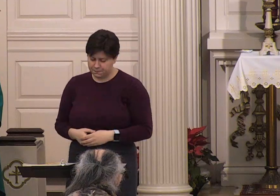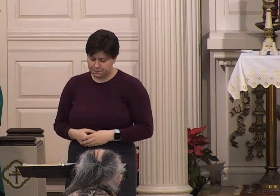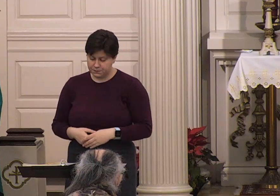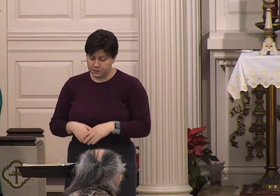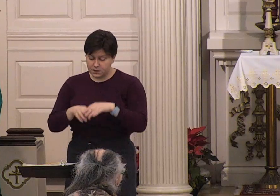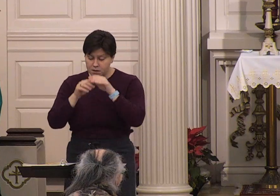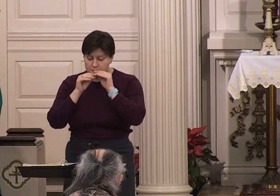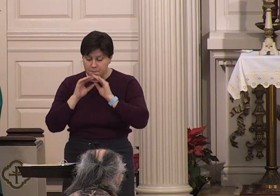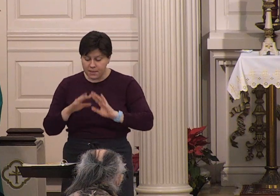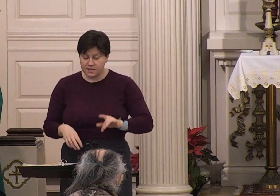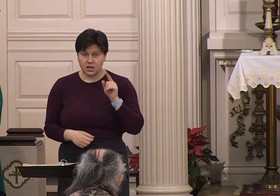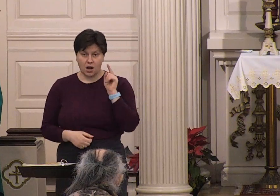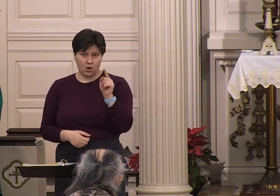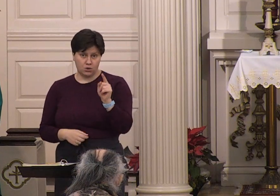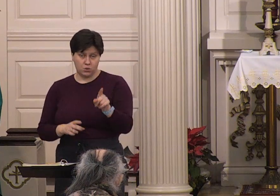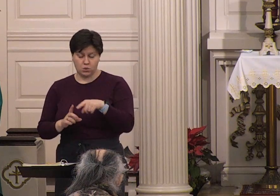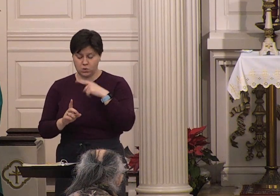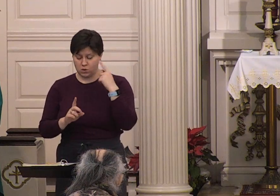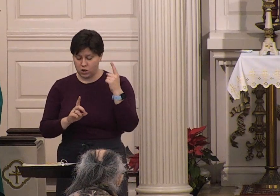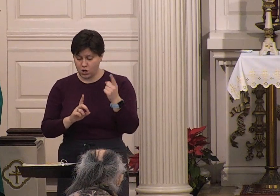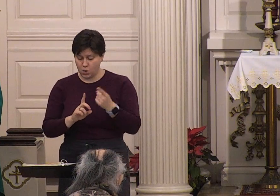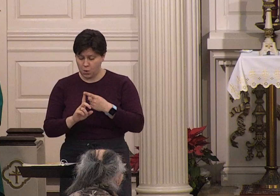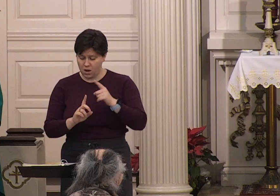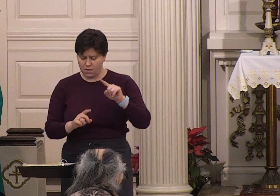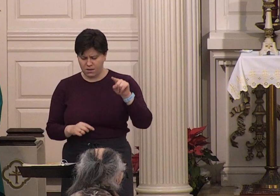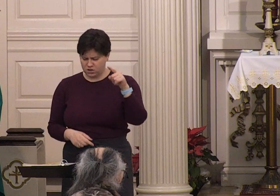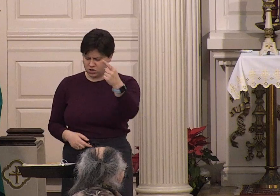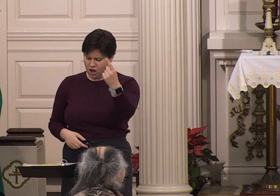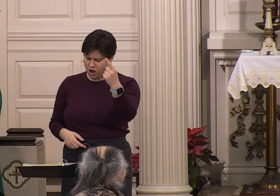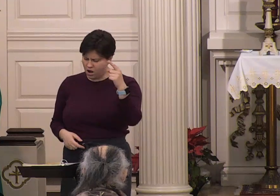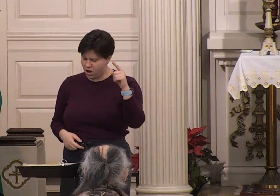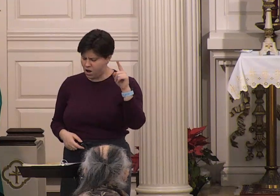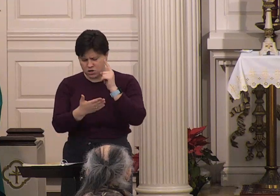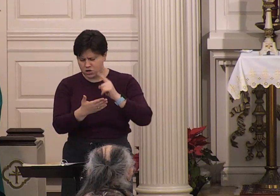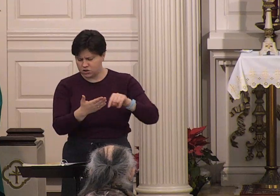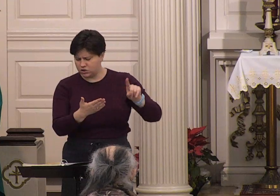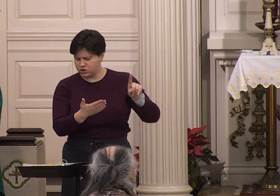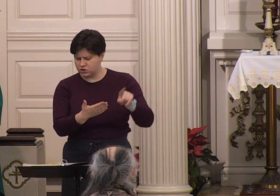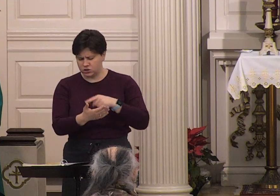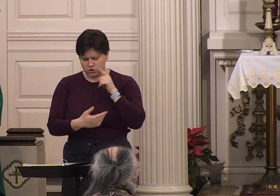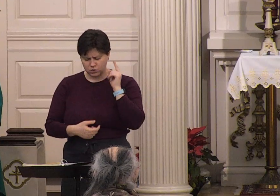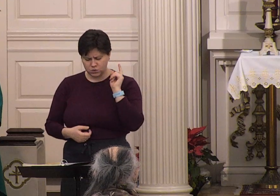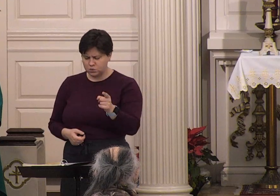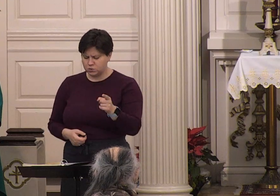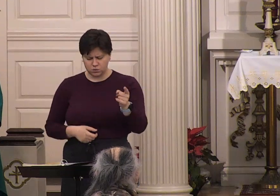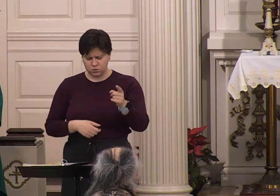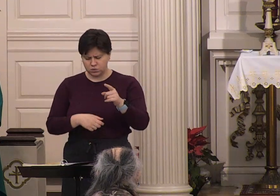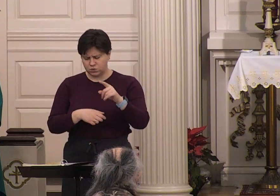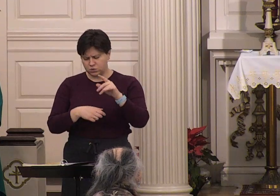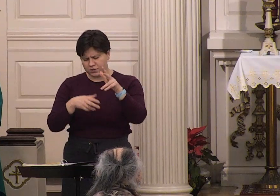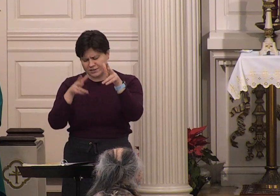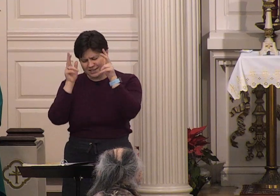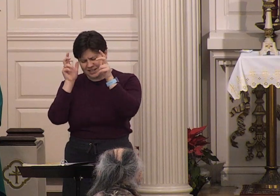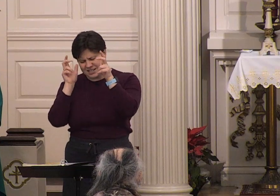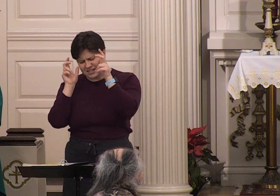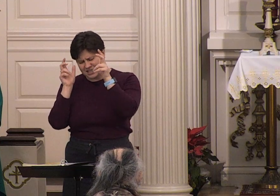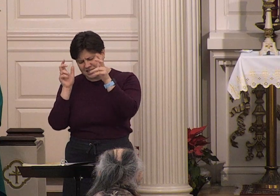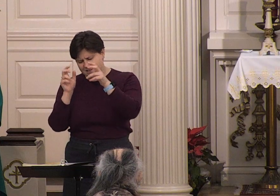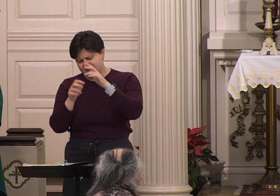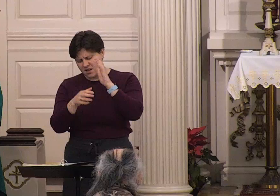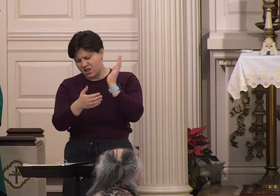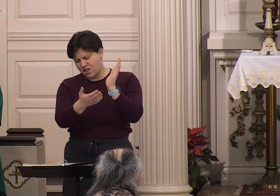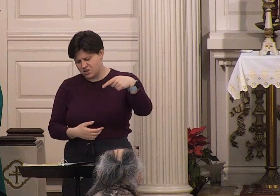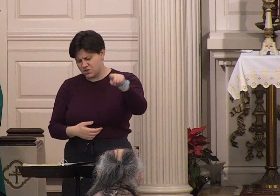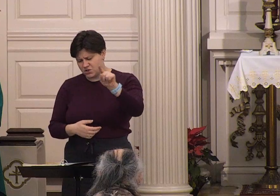Blessed are you when they insult you and persecute you and utter every kind of evil against